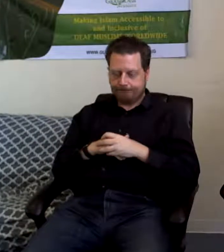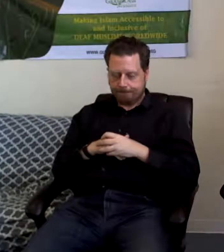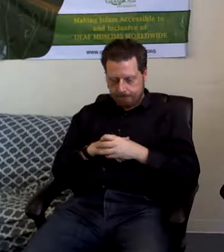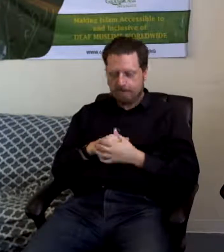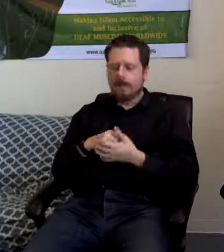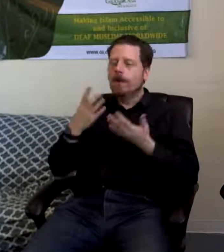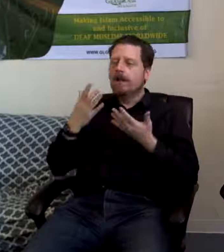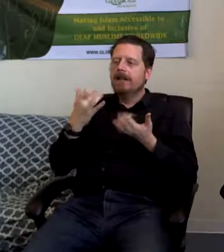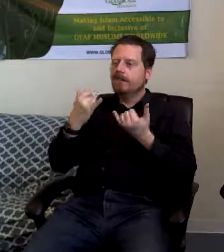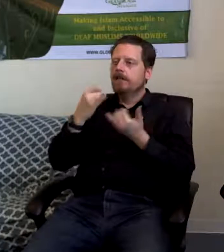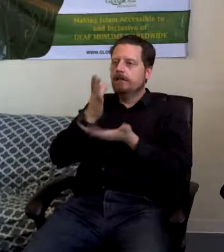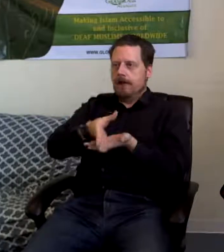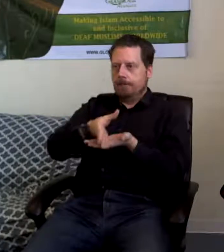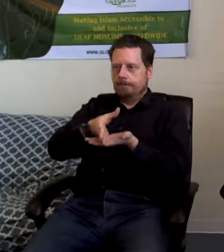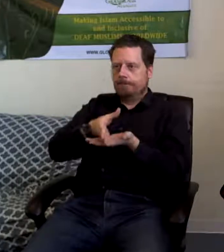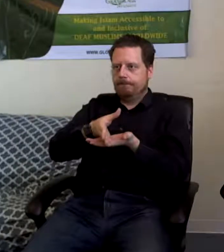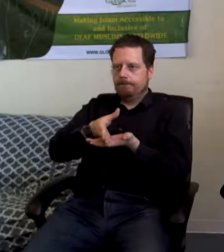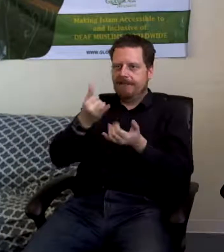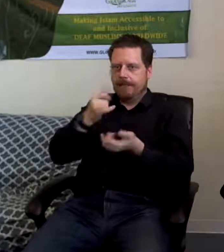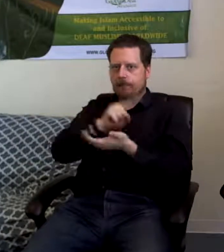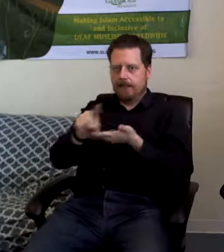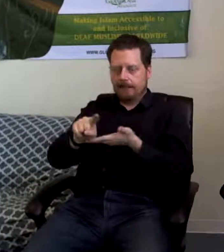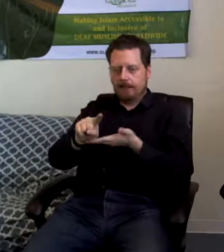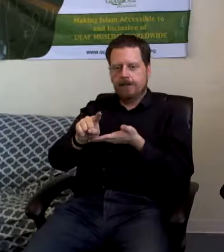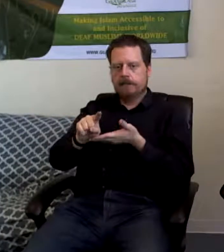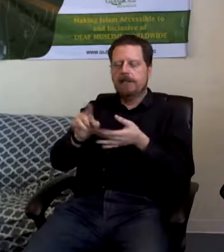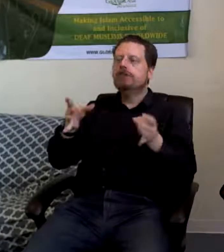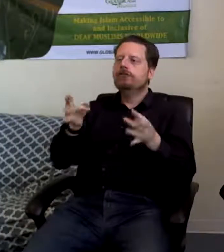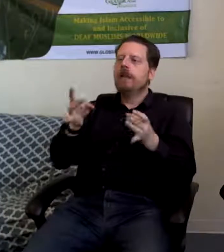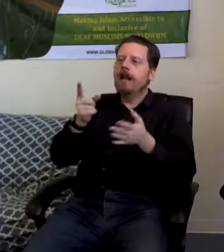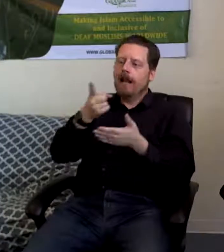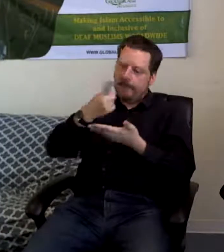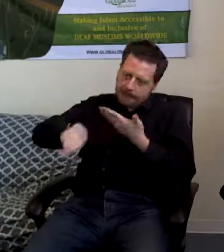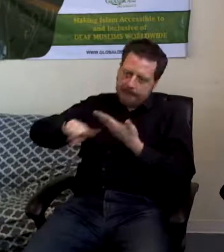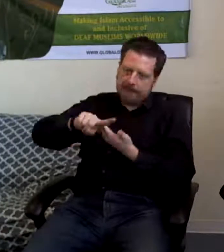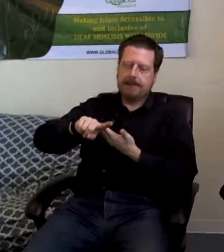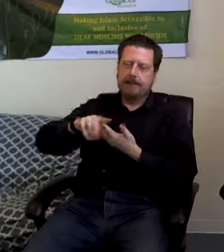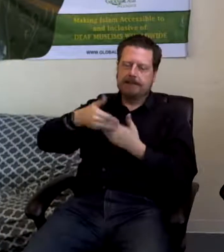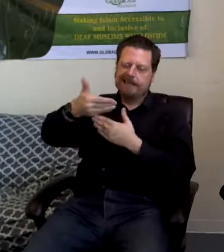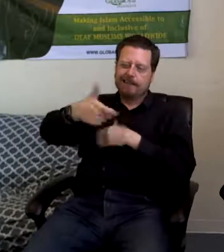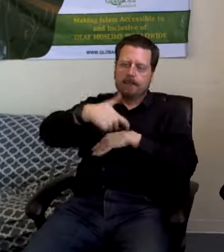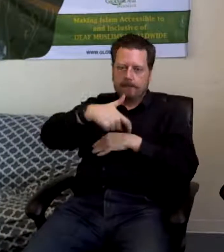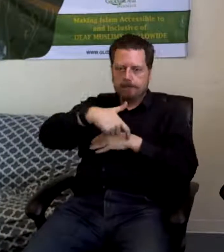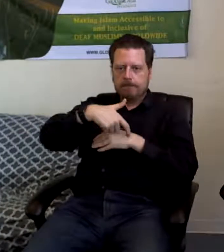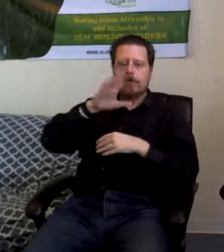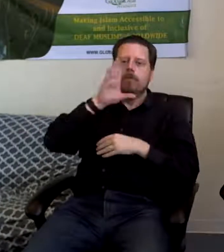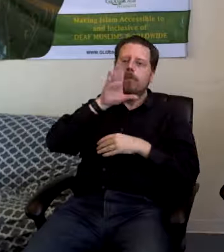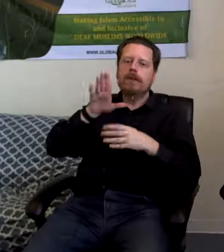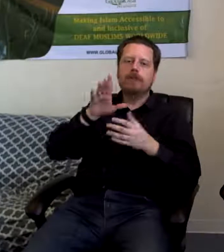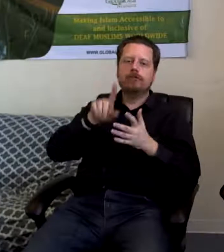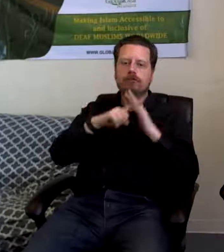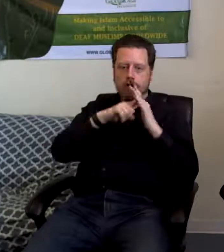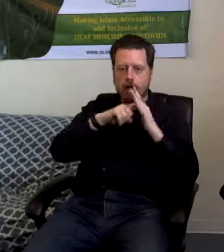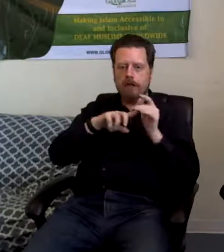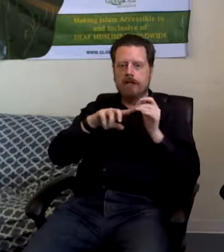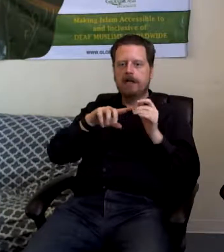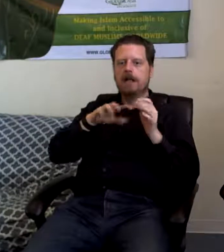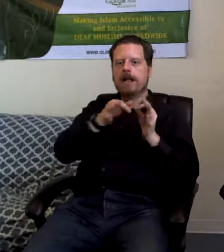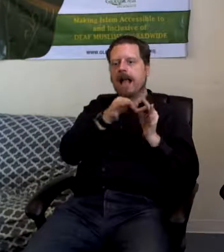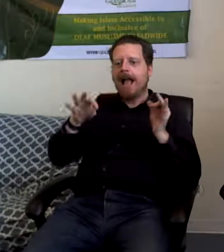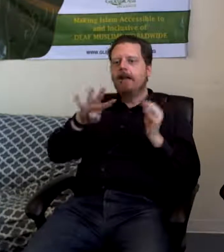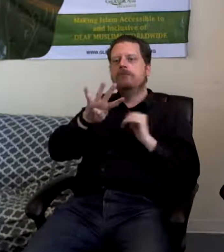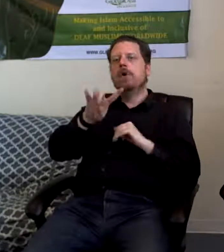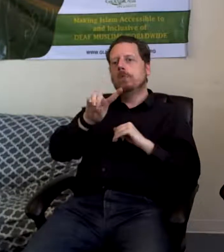So we'll stop here today, and inshallah next time we'll pick up from ayah number